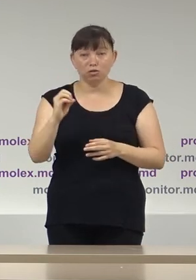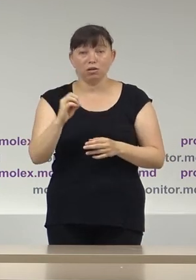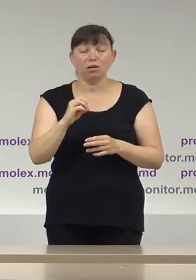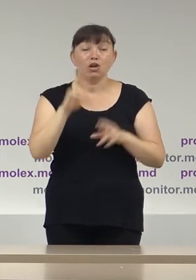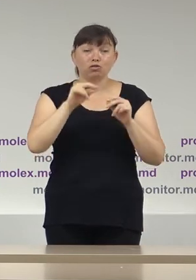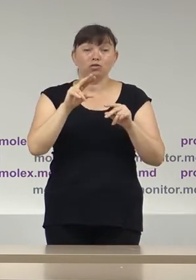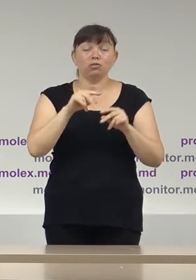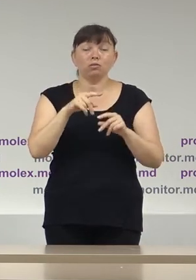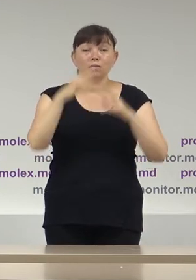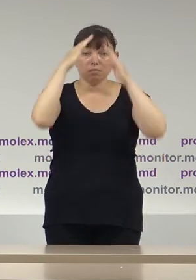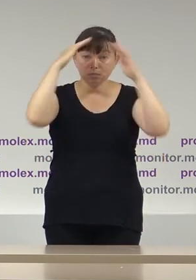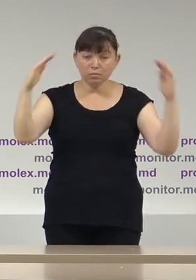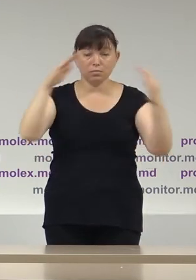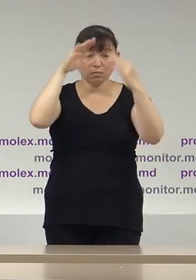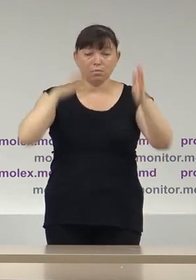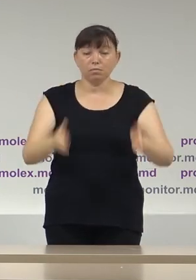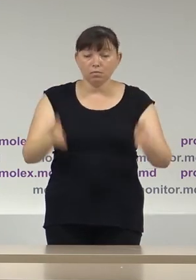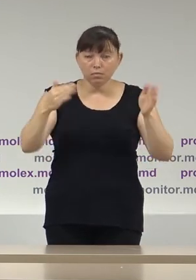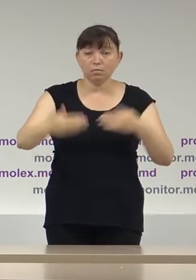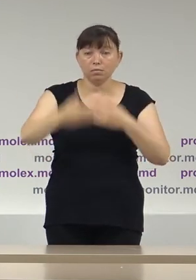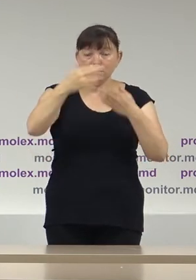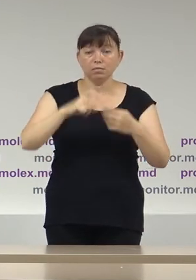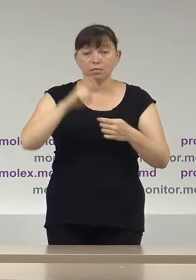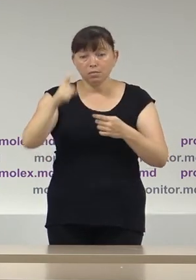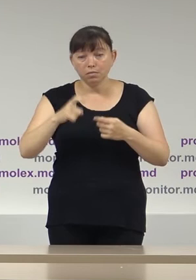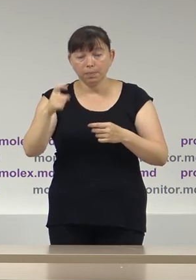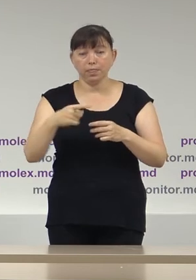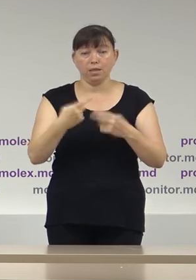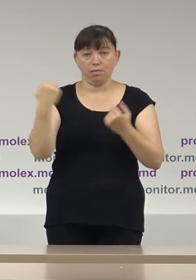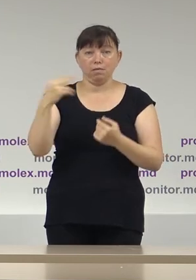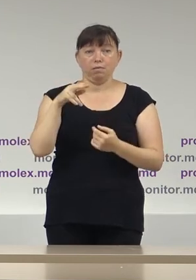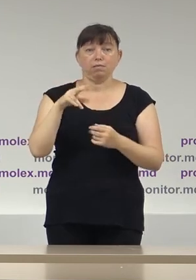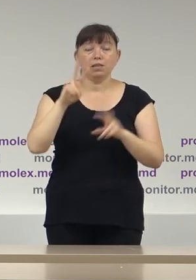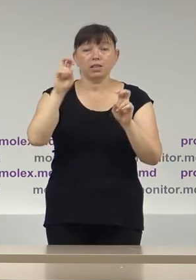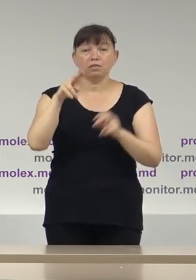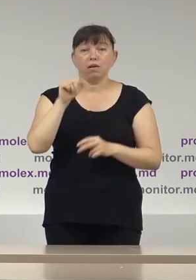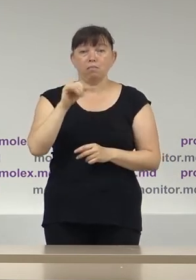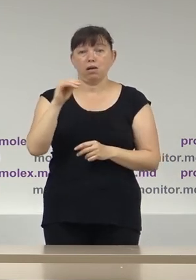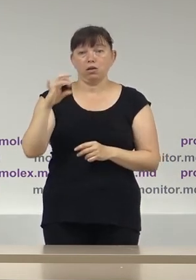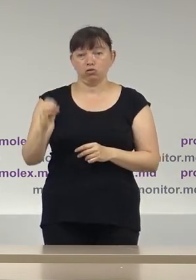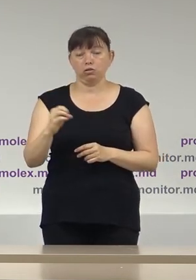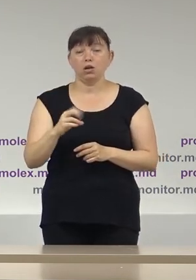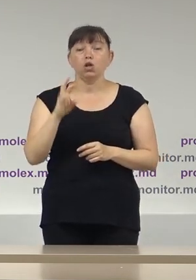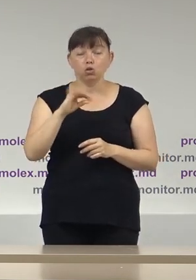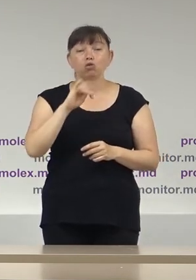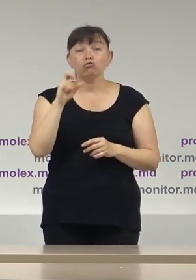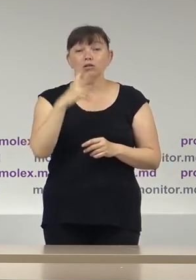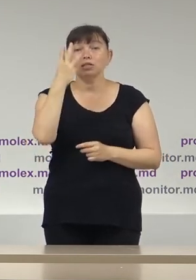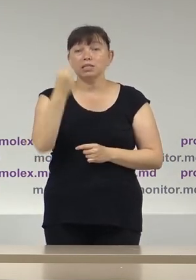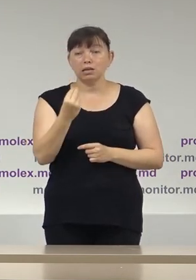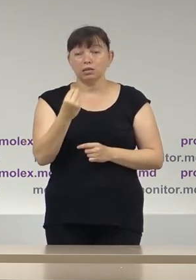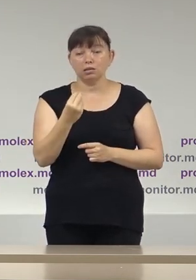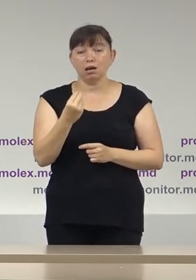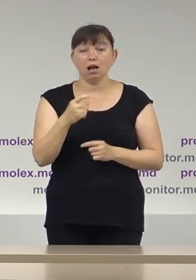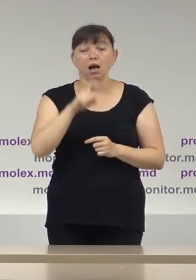opened by representatives of Pacha representatives. And on the wall and